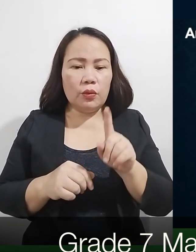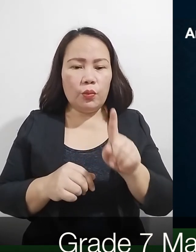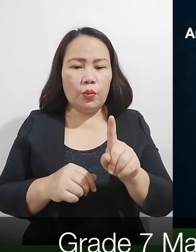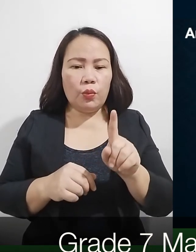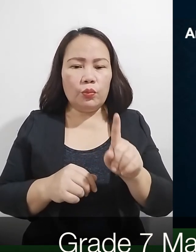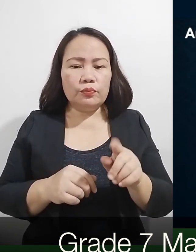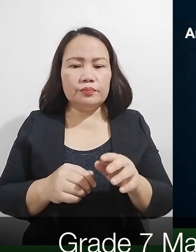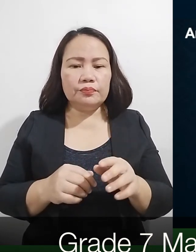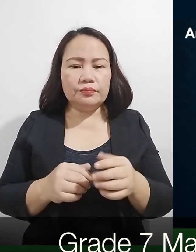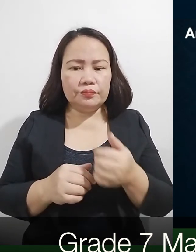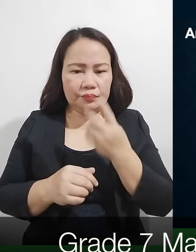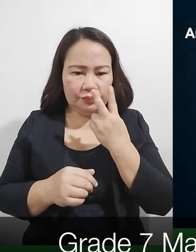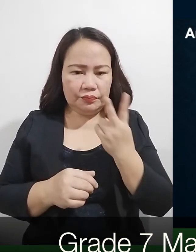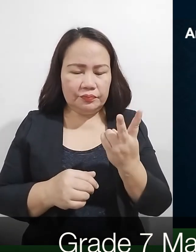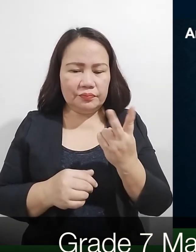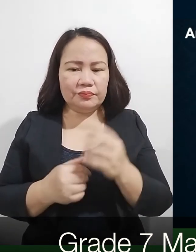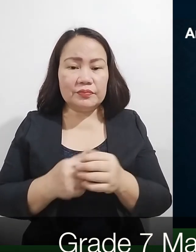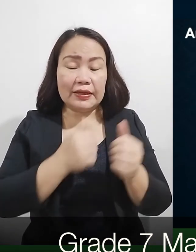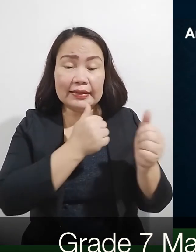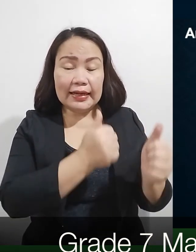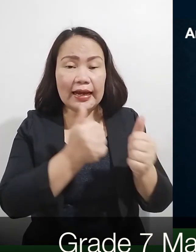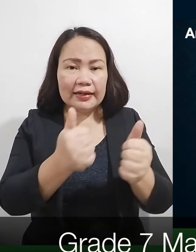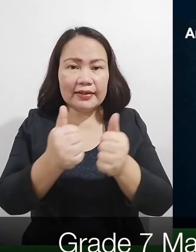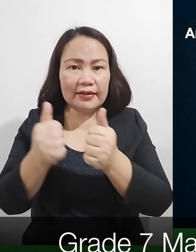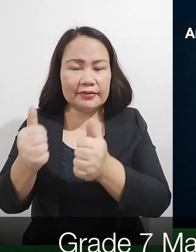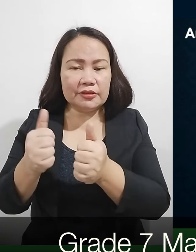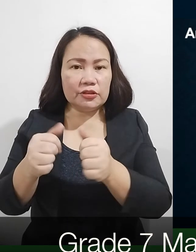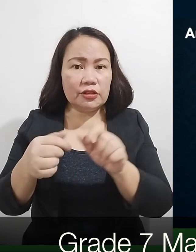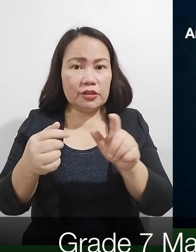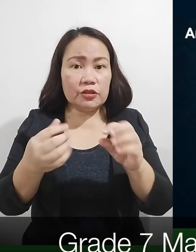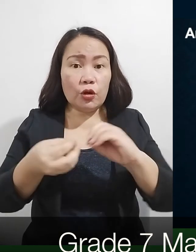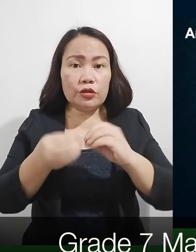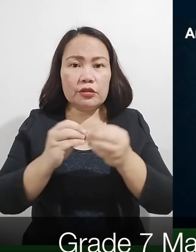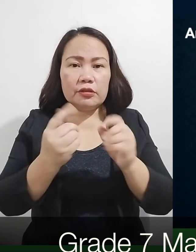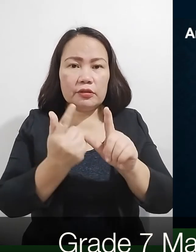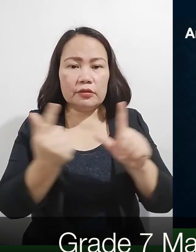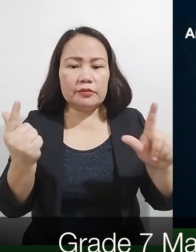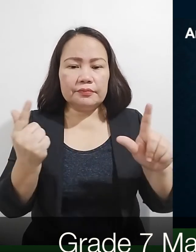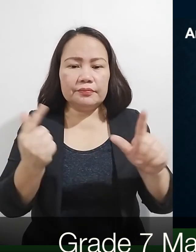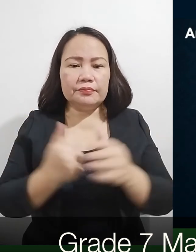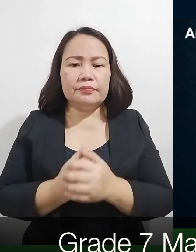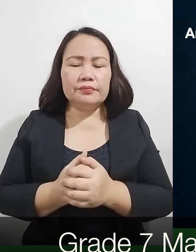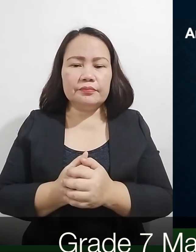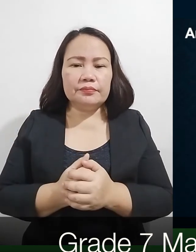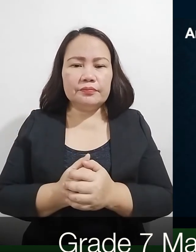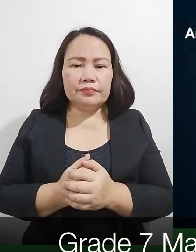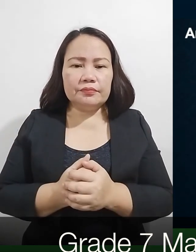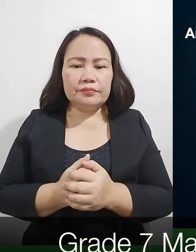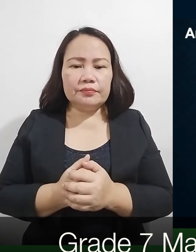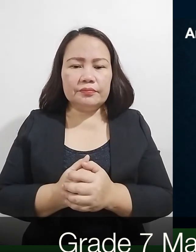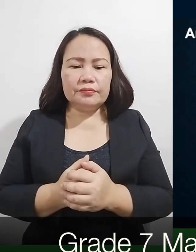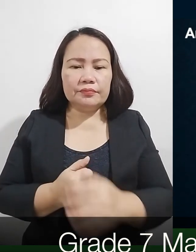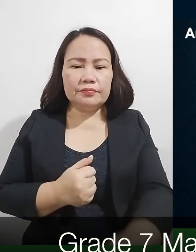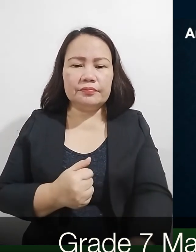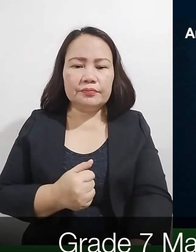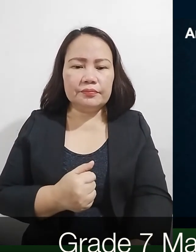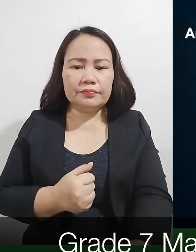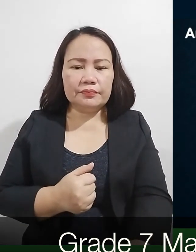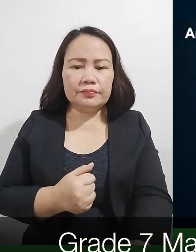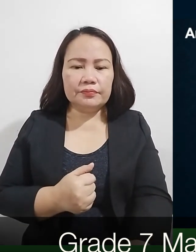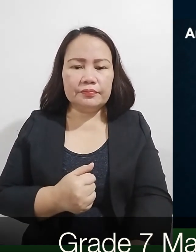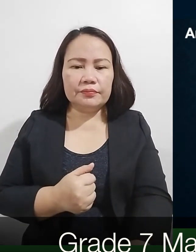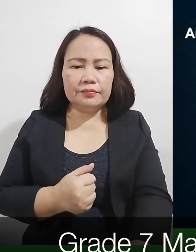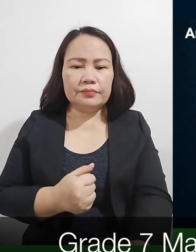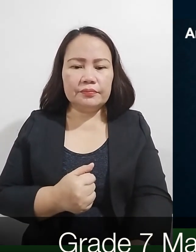And then, sumunod ito, dito, and ayan siya. So, this is how are we going to place the